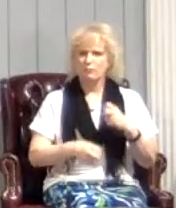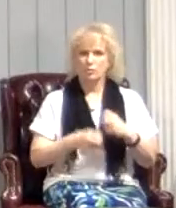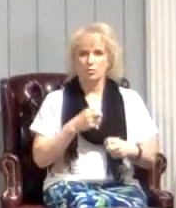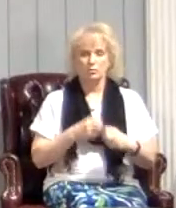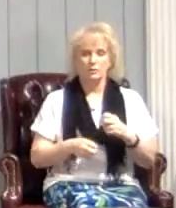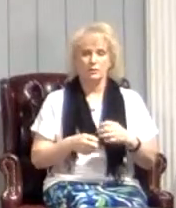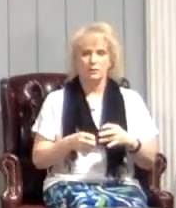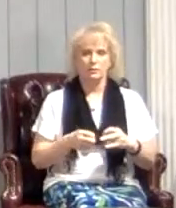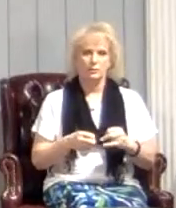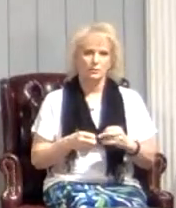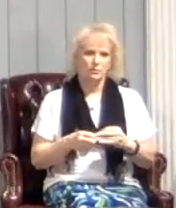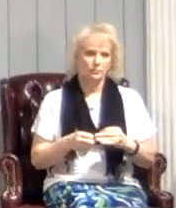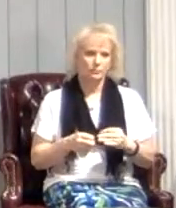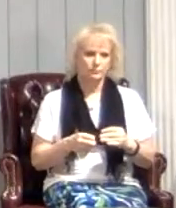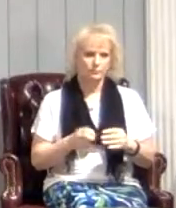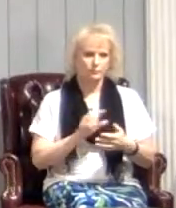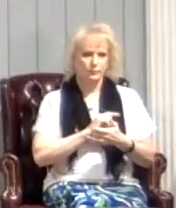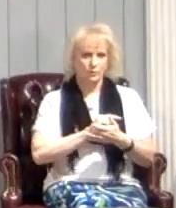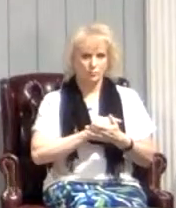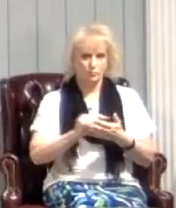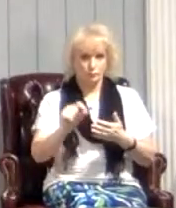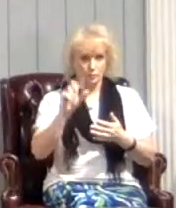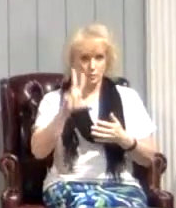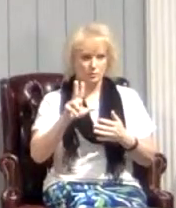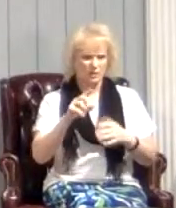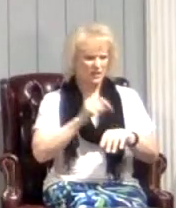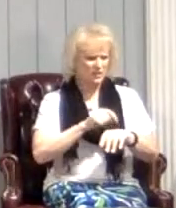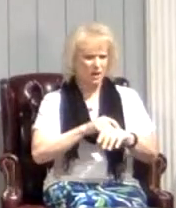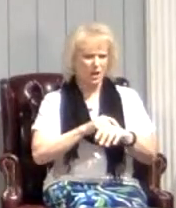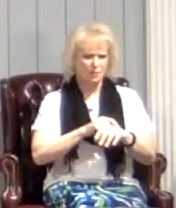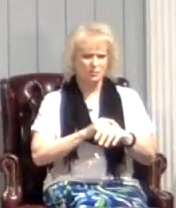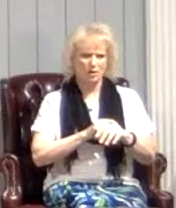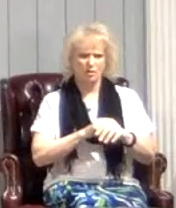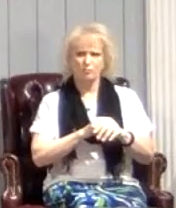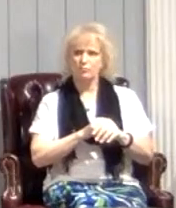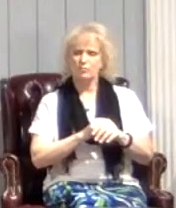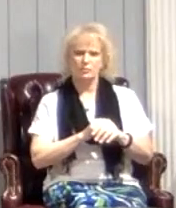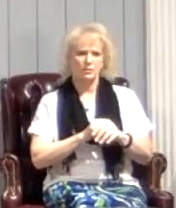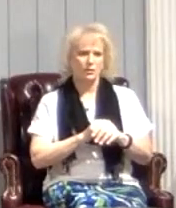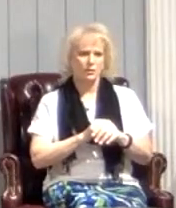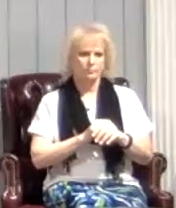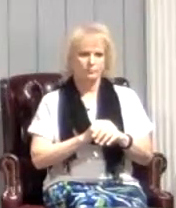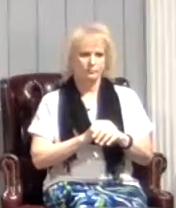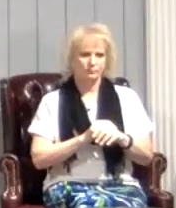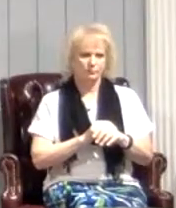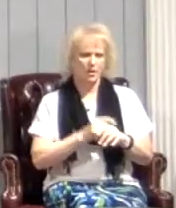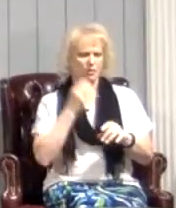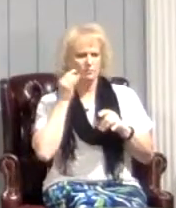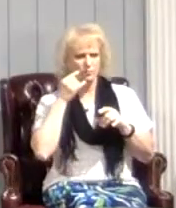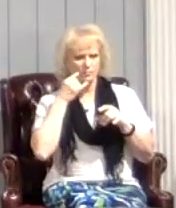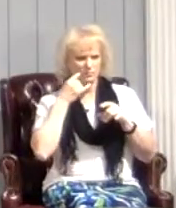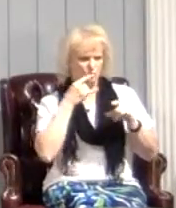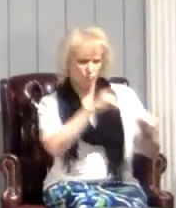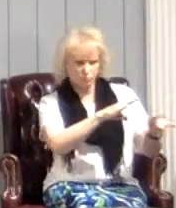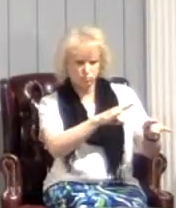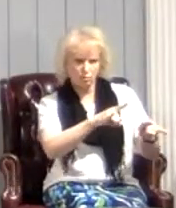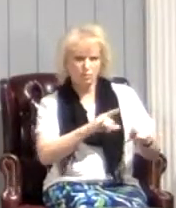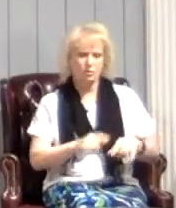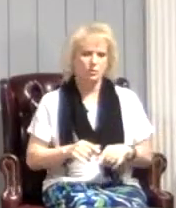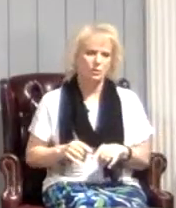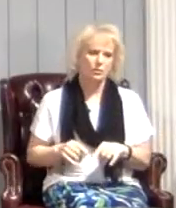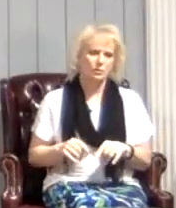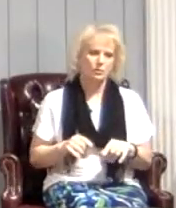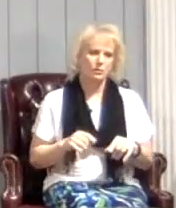on in his life. In verse 3, these were times of reproach, and reproach, somebody mocking you and pressing